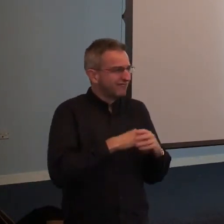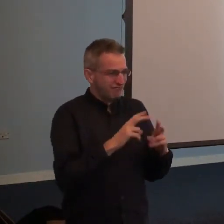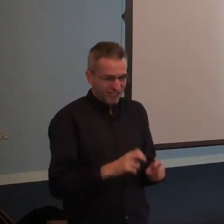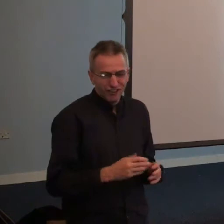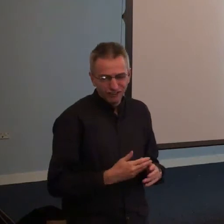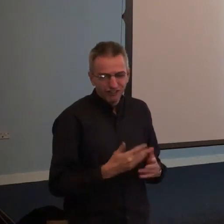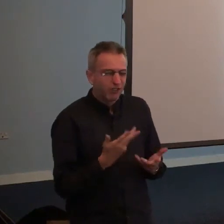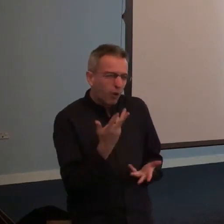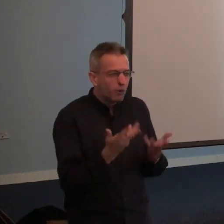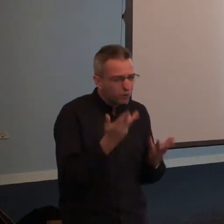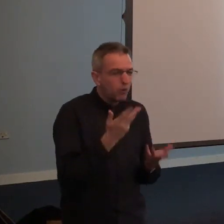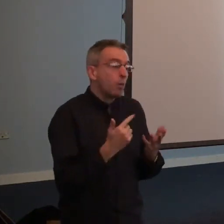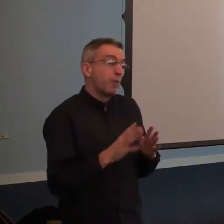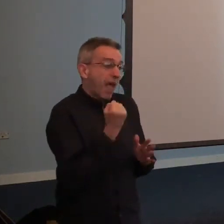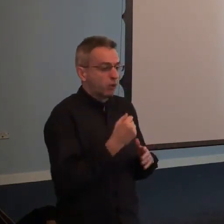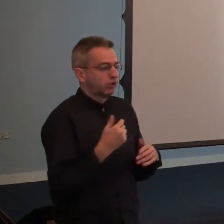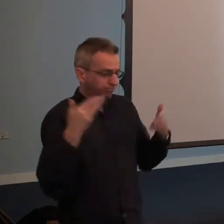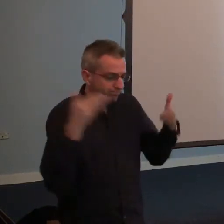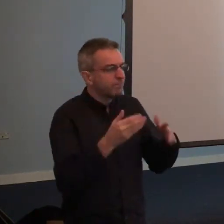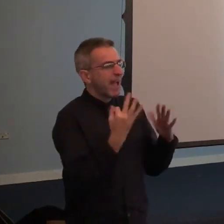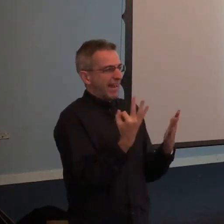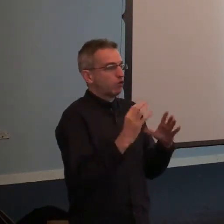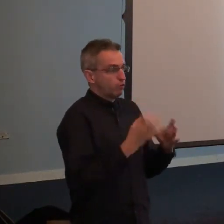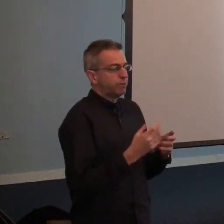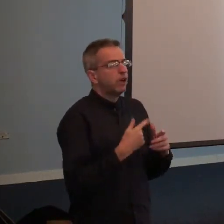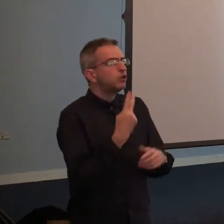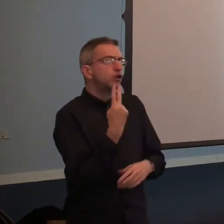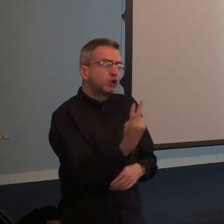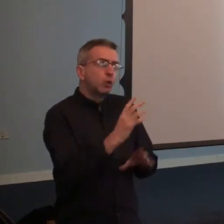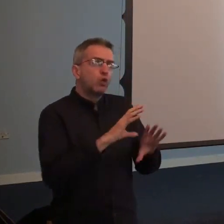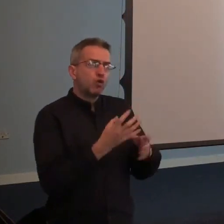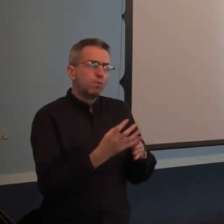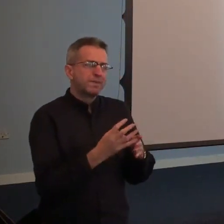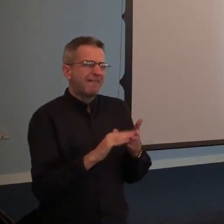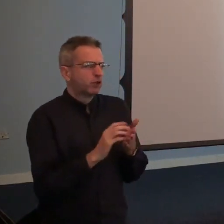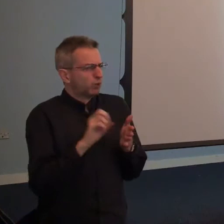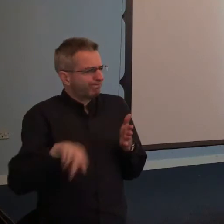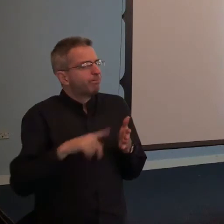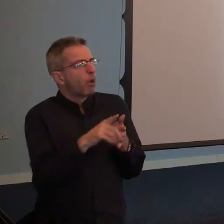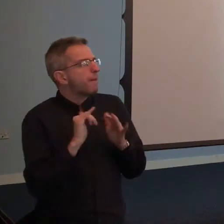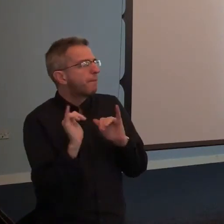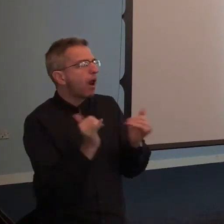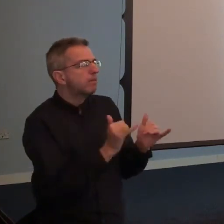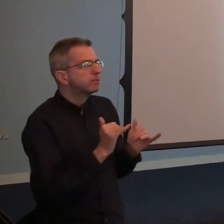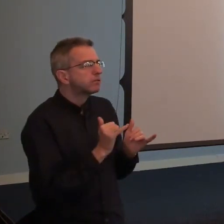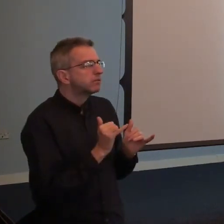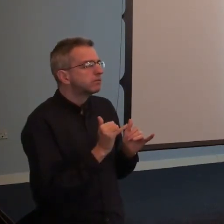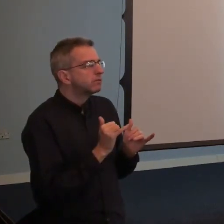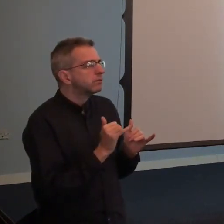So we decided that we would go with the groups that we found were most interested. We had eight groups, but we had to